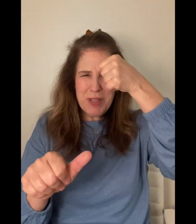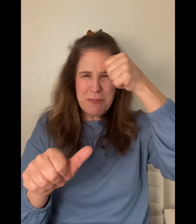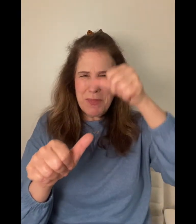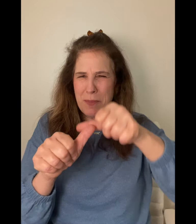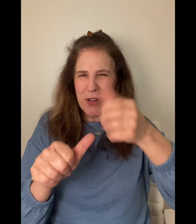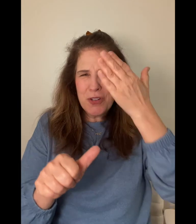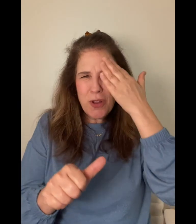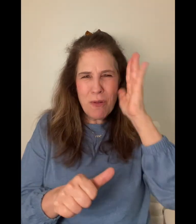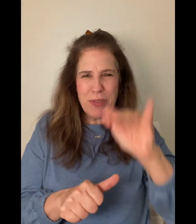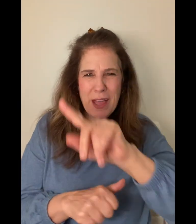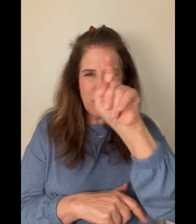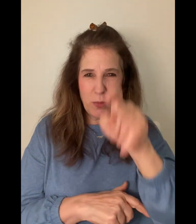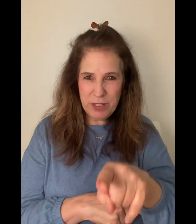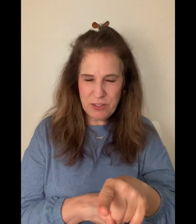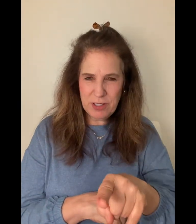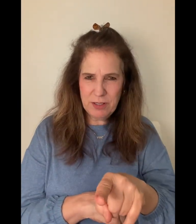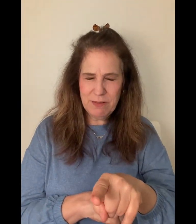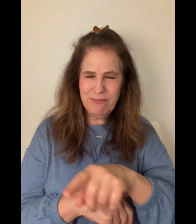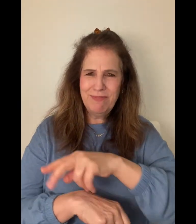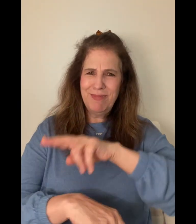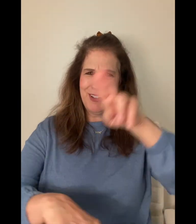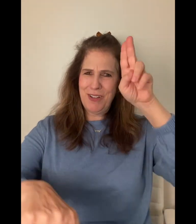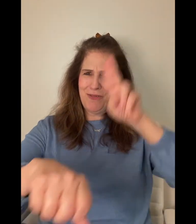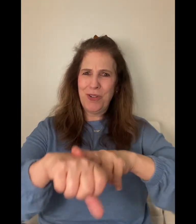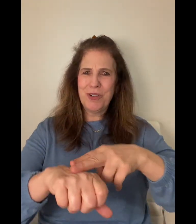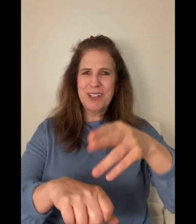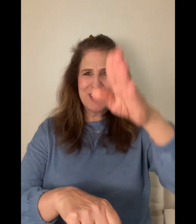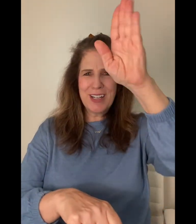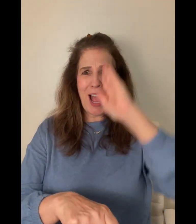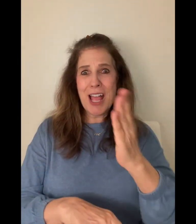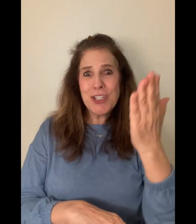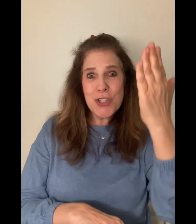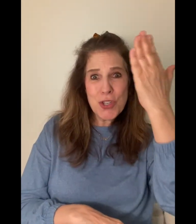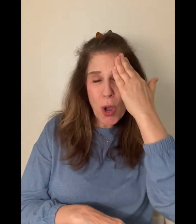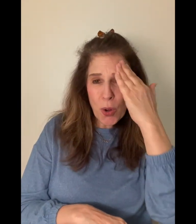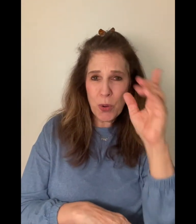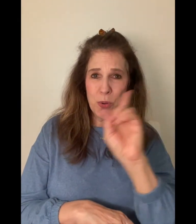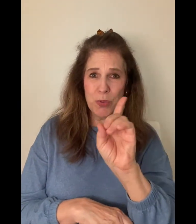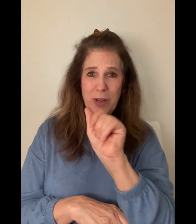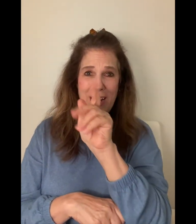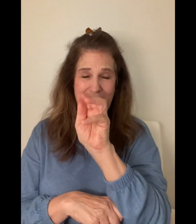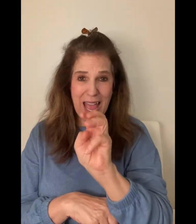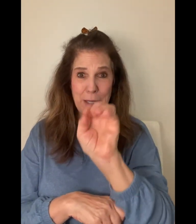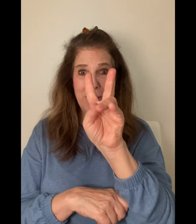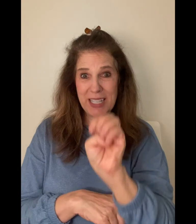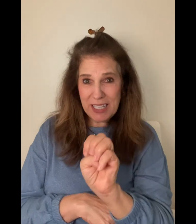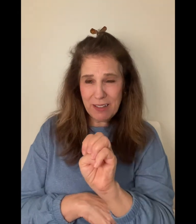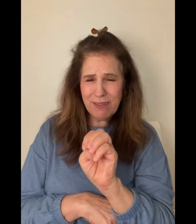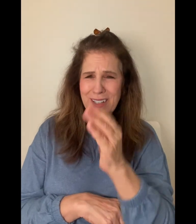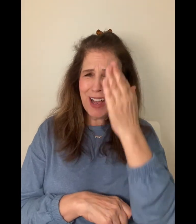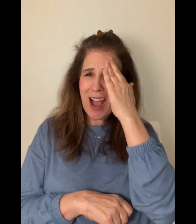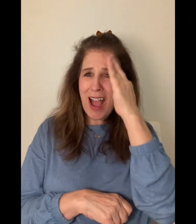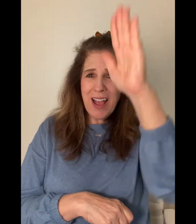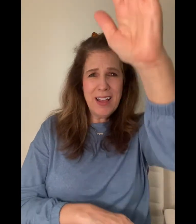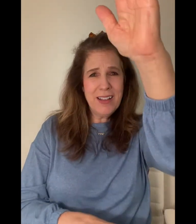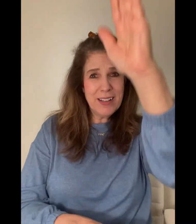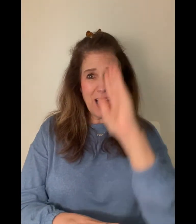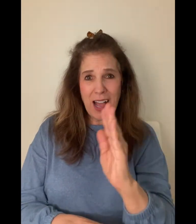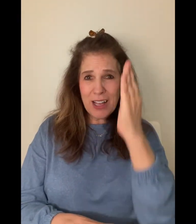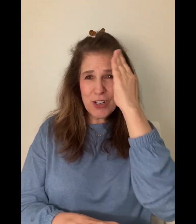chose to do the one thing I asked you not to do, which is to eat from this tree or from this fruit. Where are you? The question that we carry